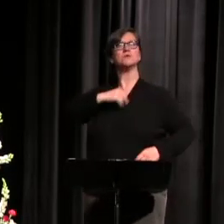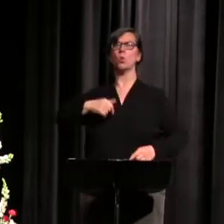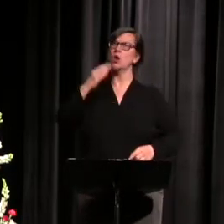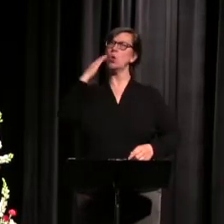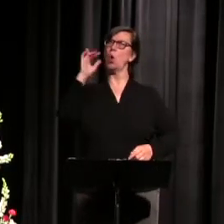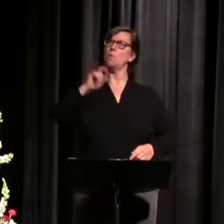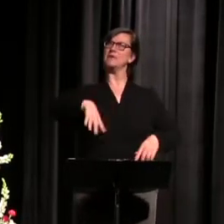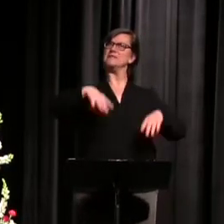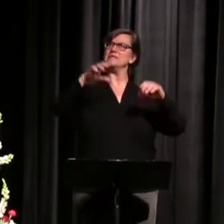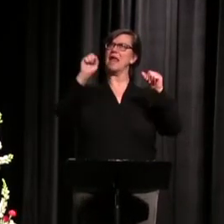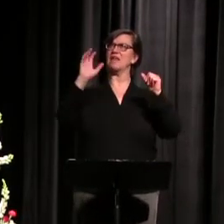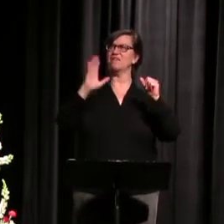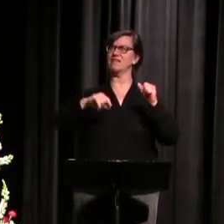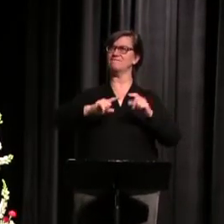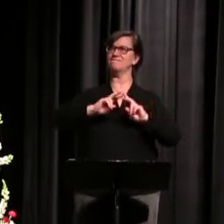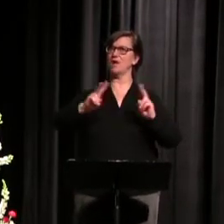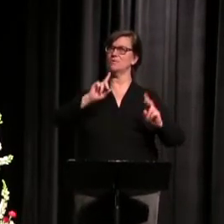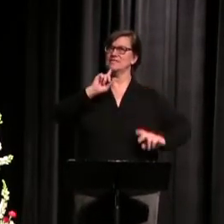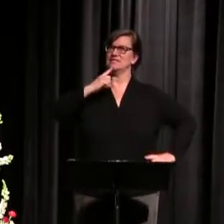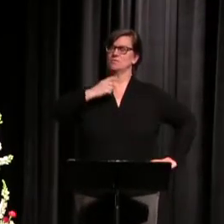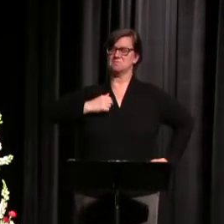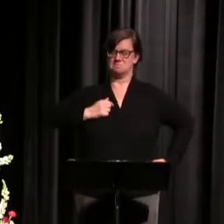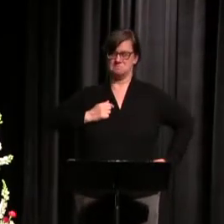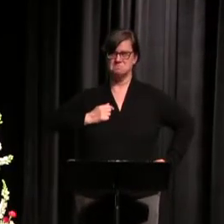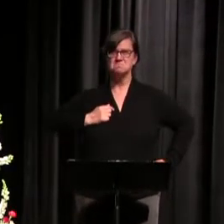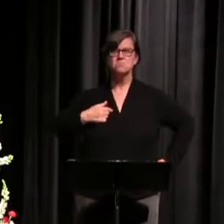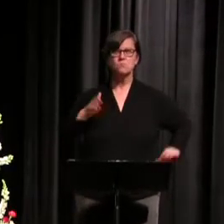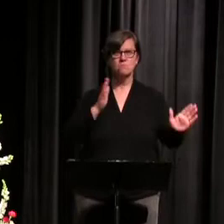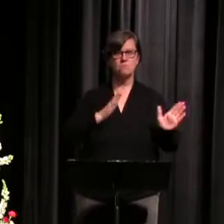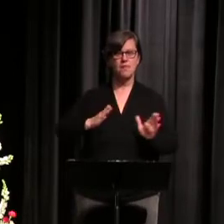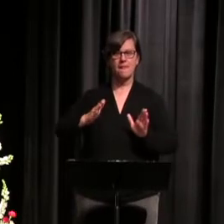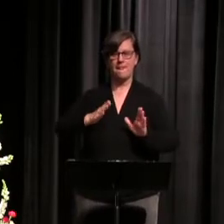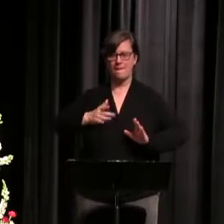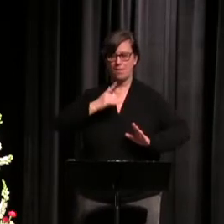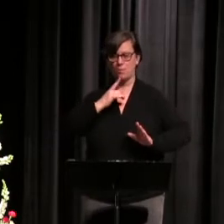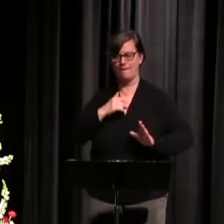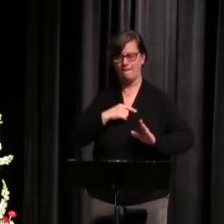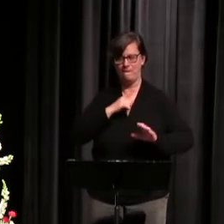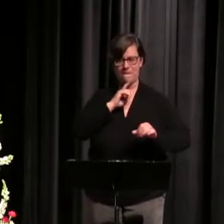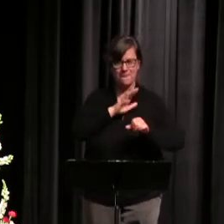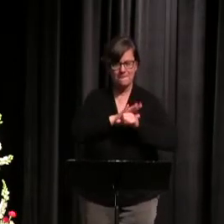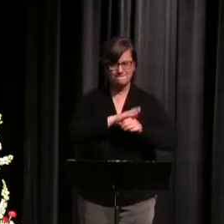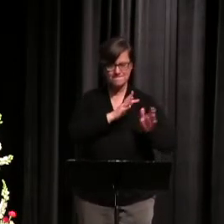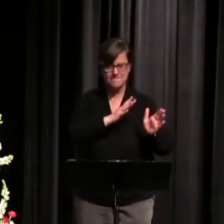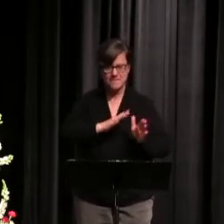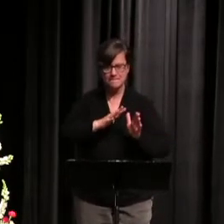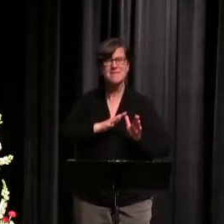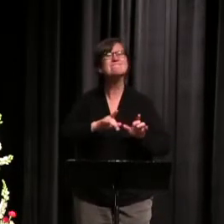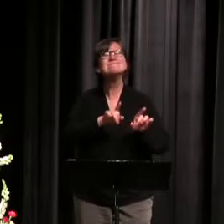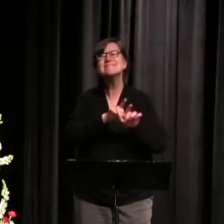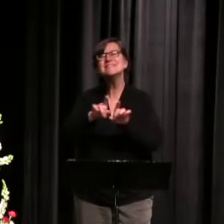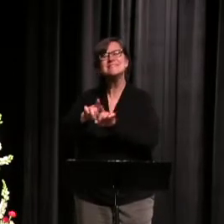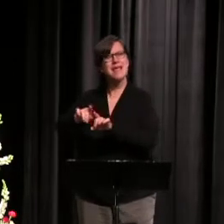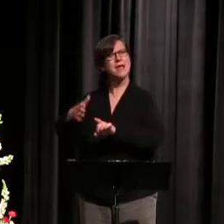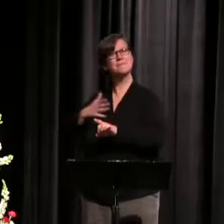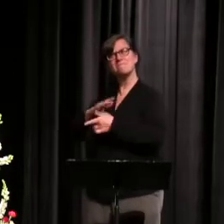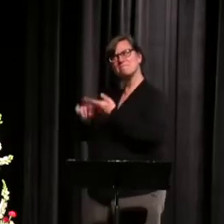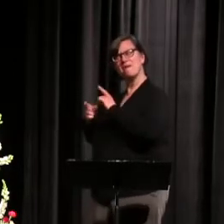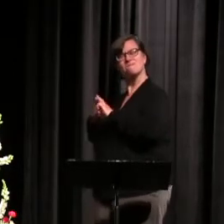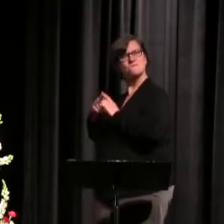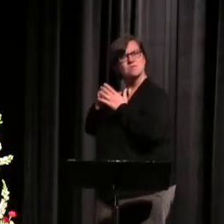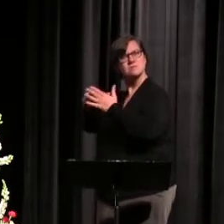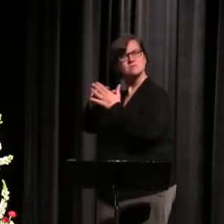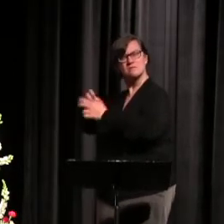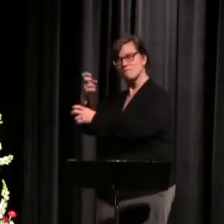my speech with the same intense dedication I see my students put into doing their schoolwork. So late last night, I